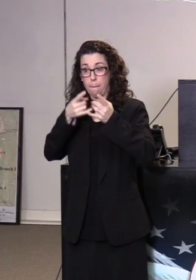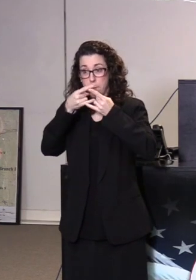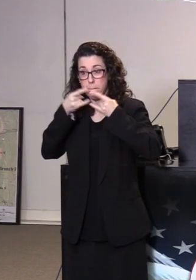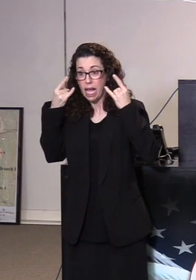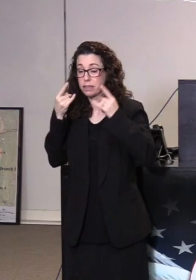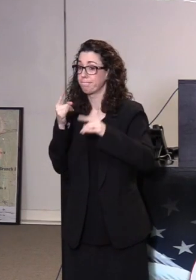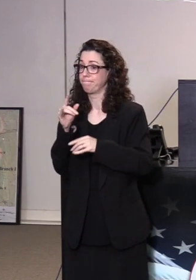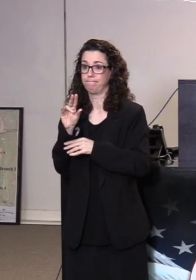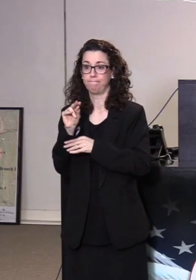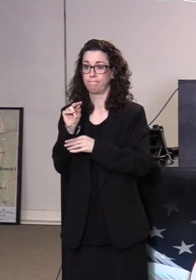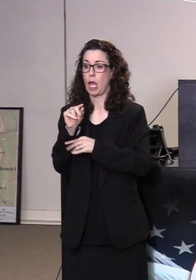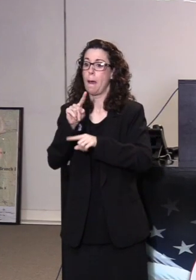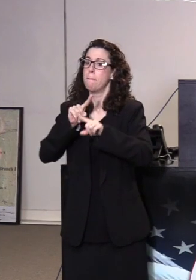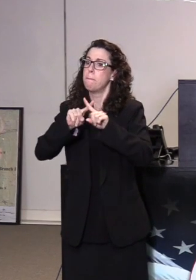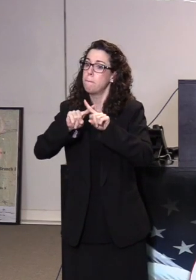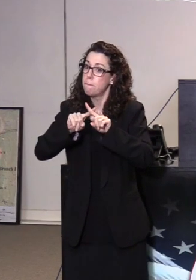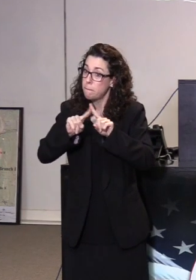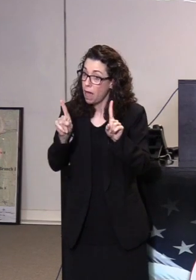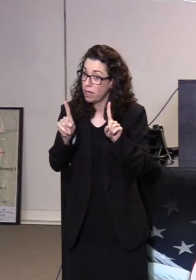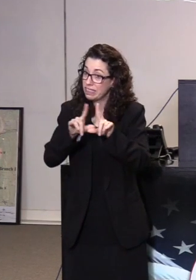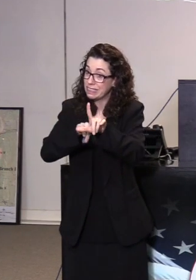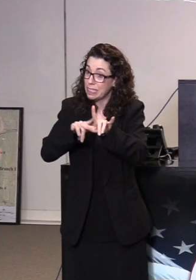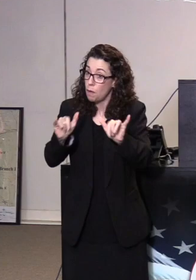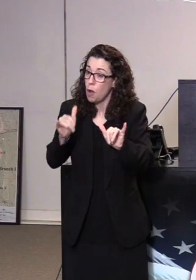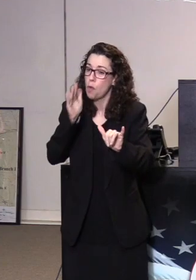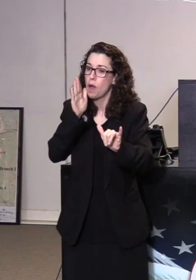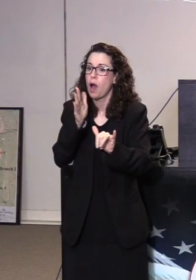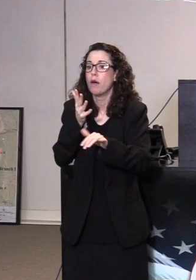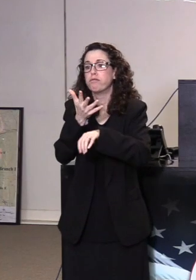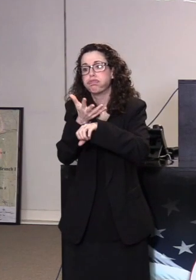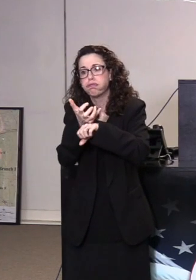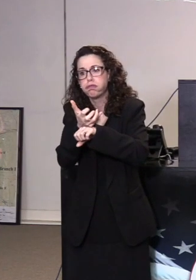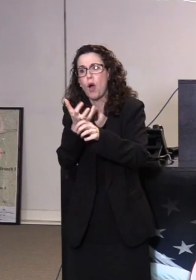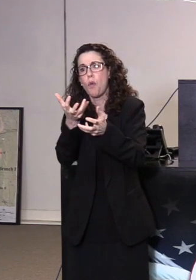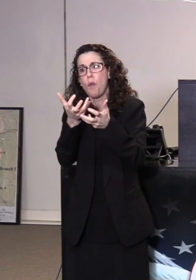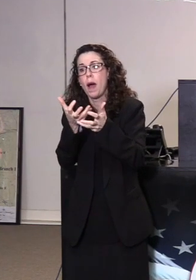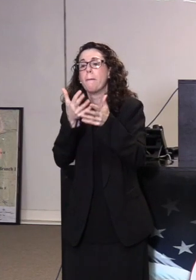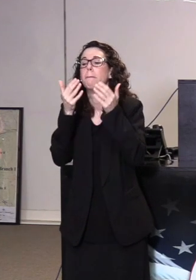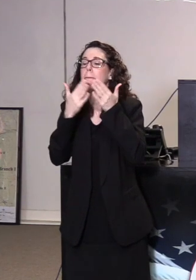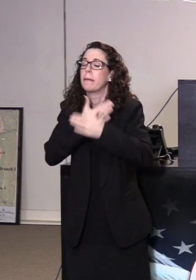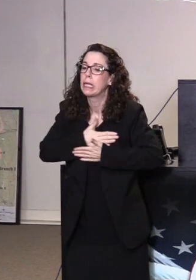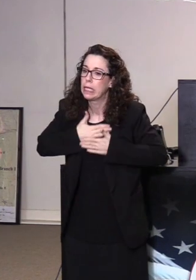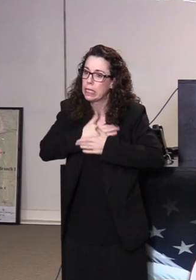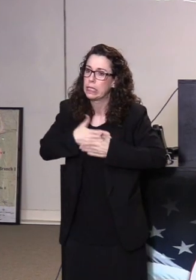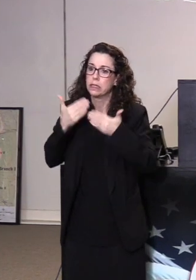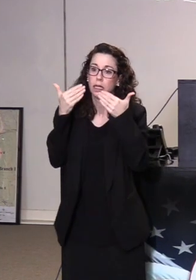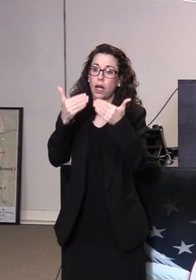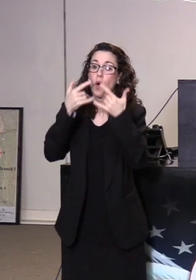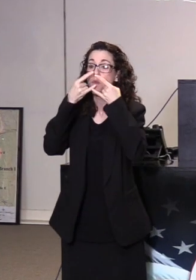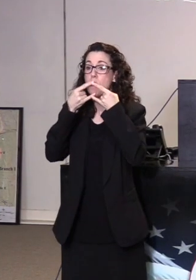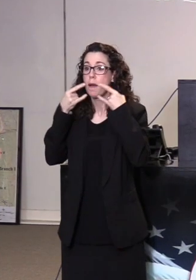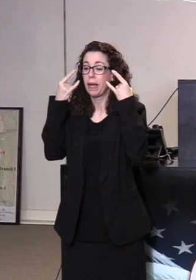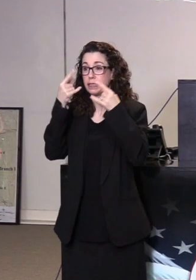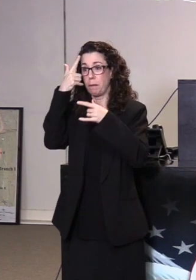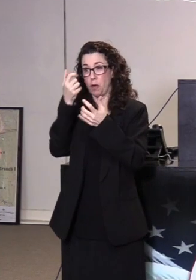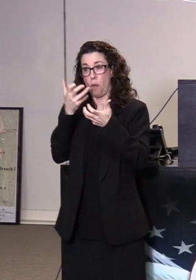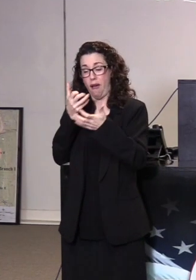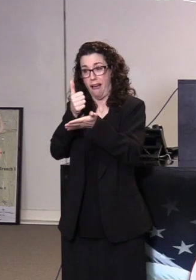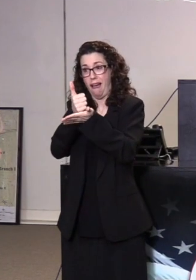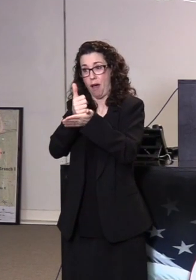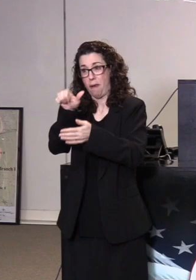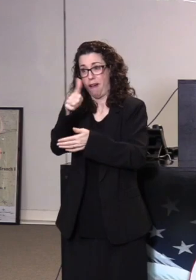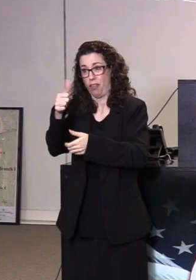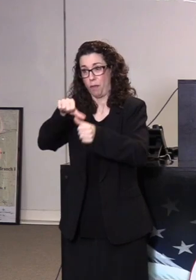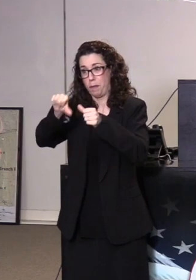you and plead with you and strongly encourage you to wear a mask because you want to help others. Keep your